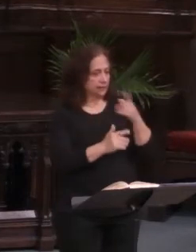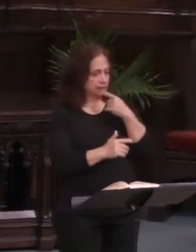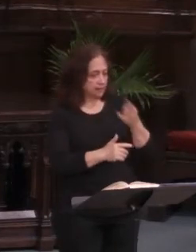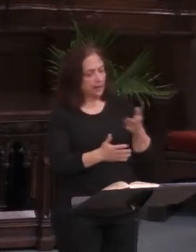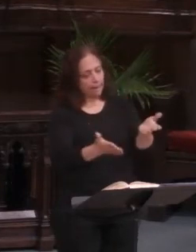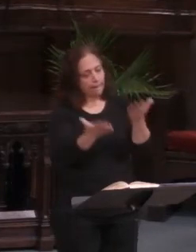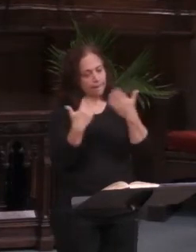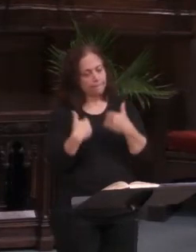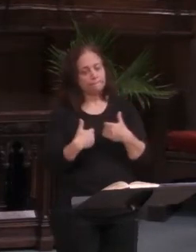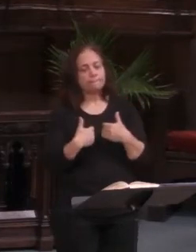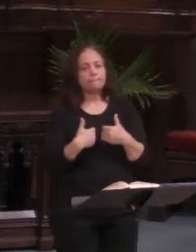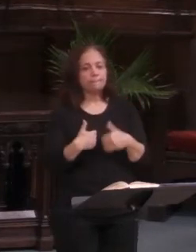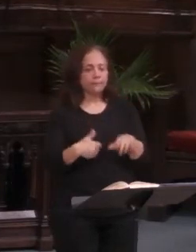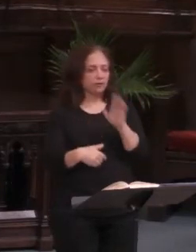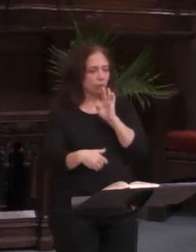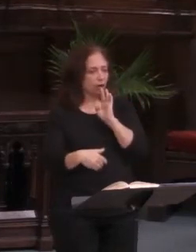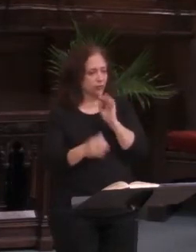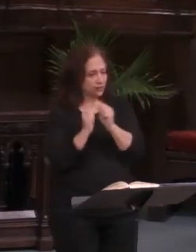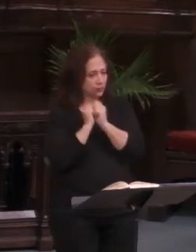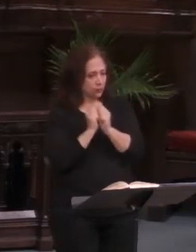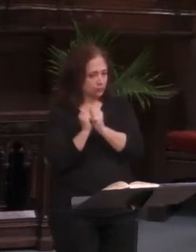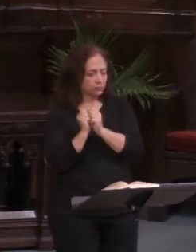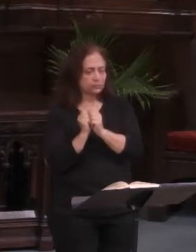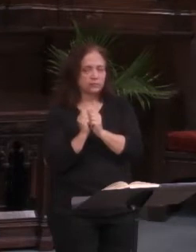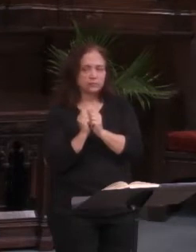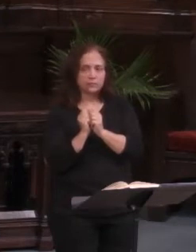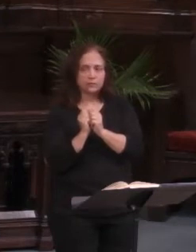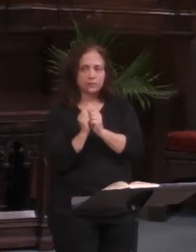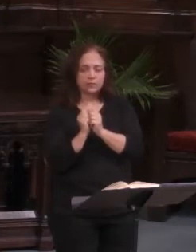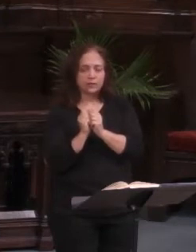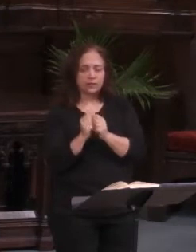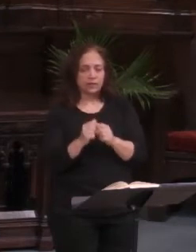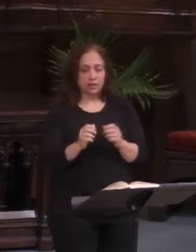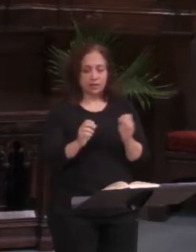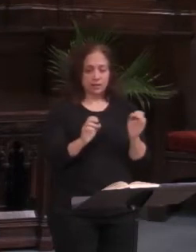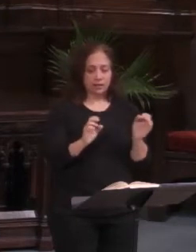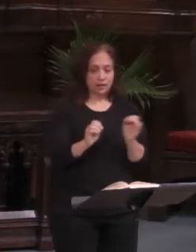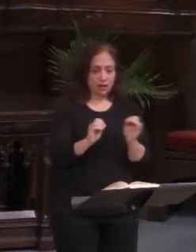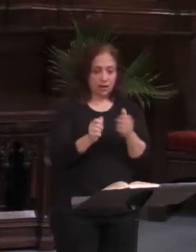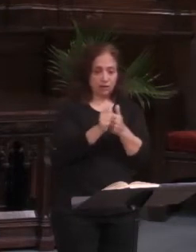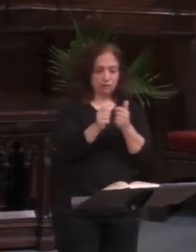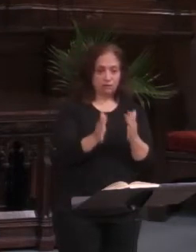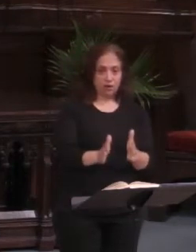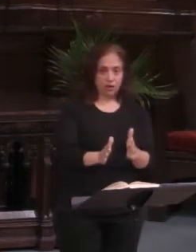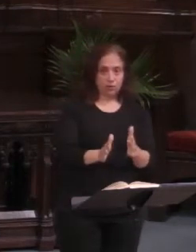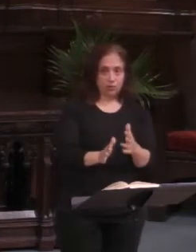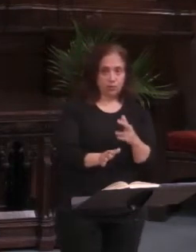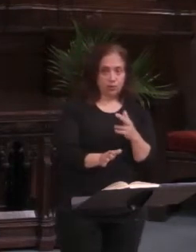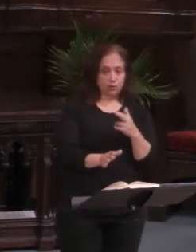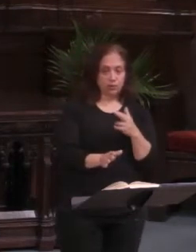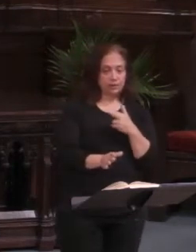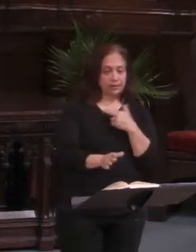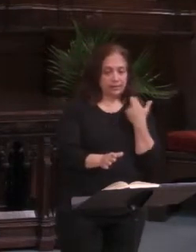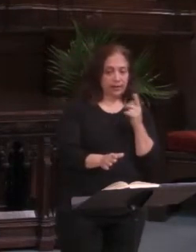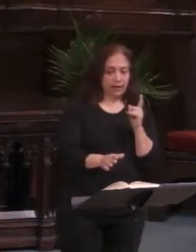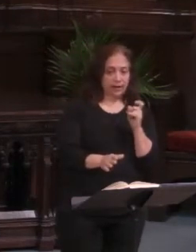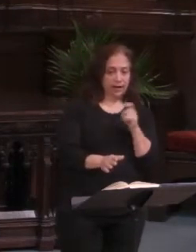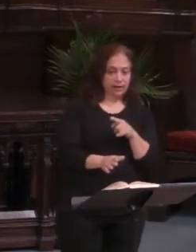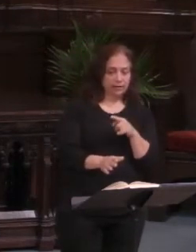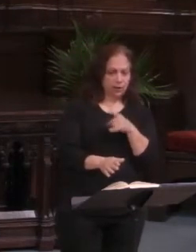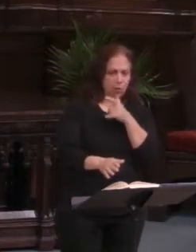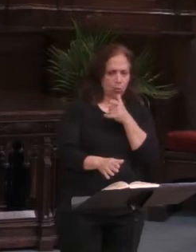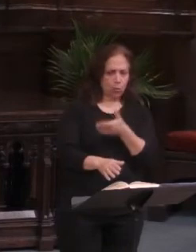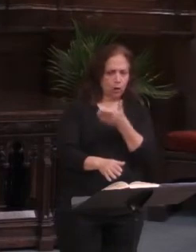them, "Come and have breakfast." Now none of the disciples dared ask him,